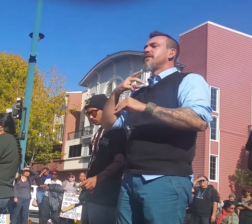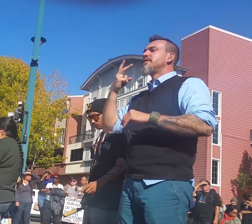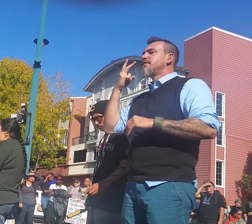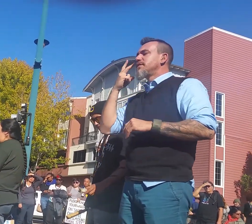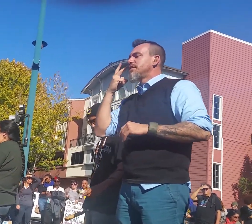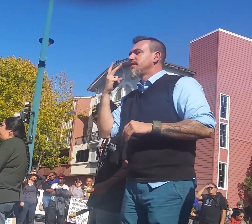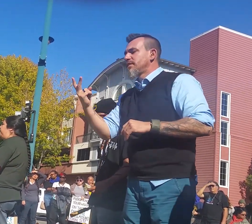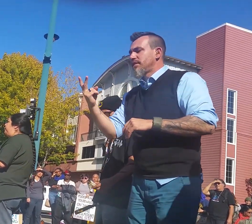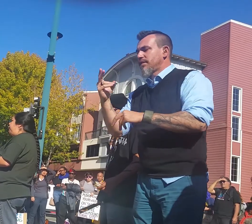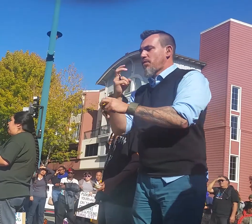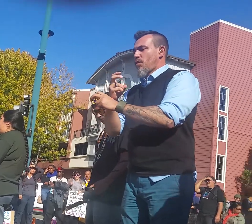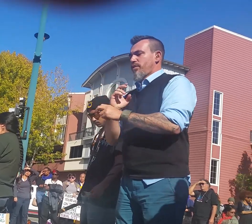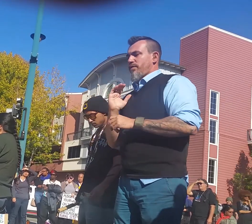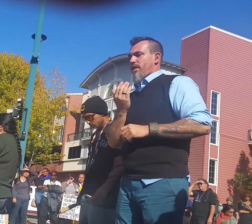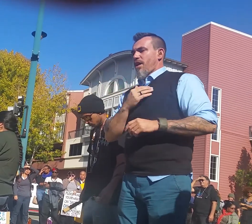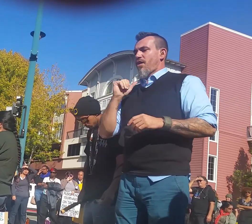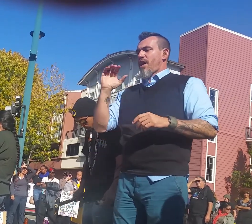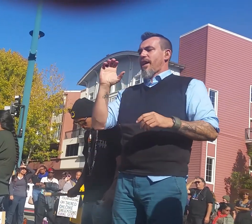very first time.